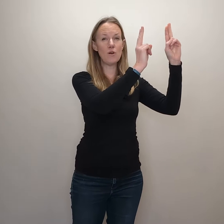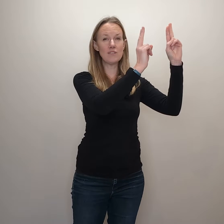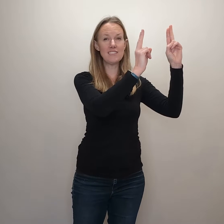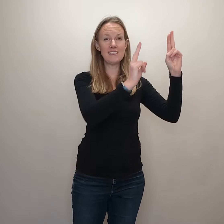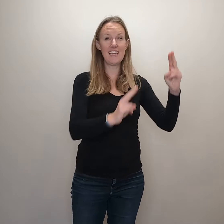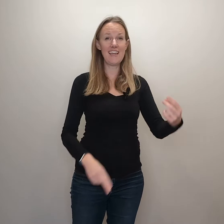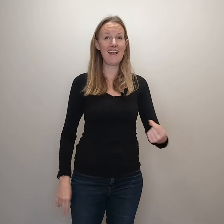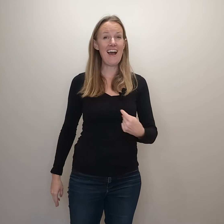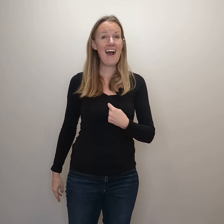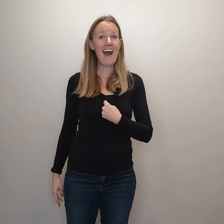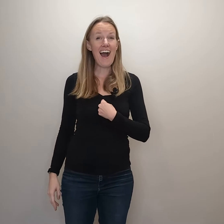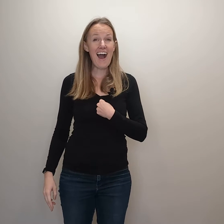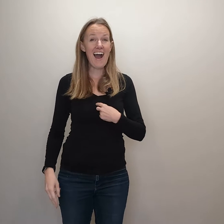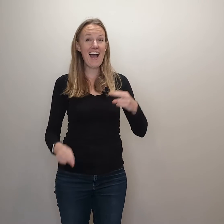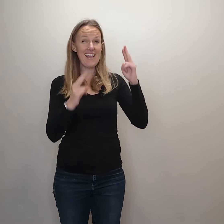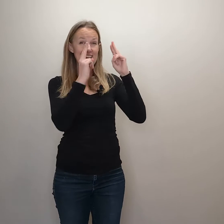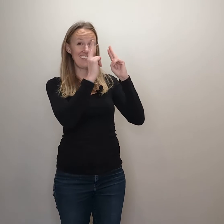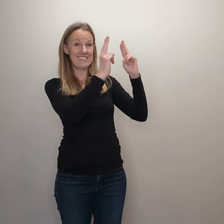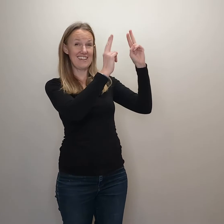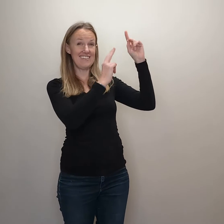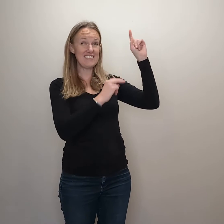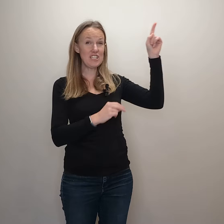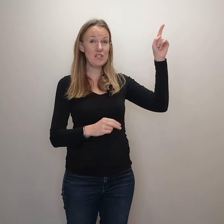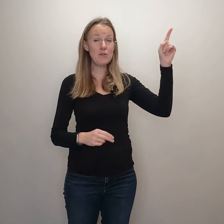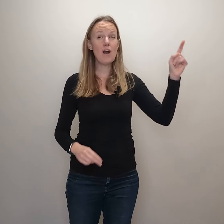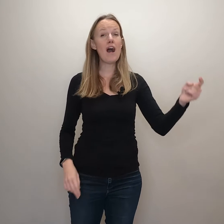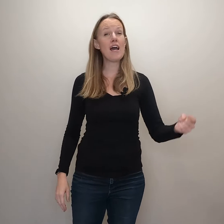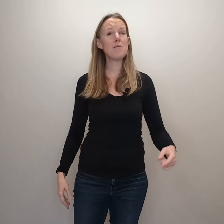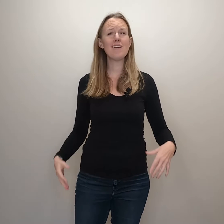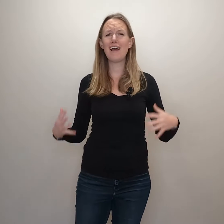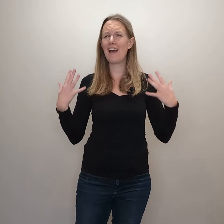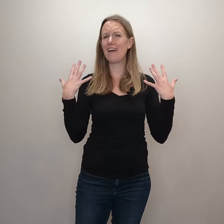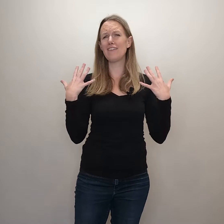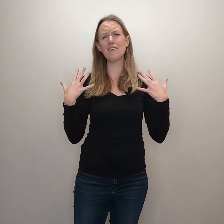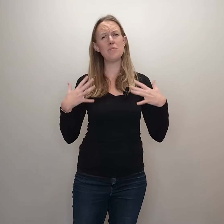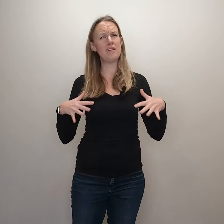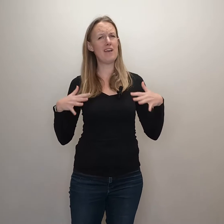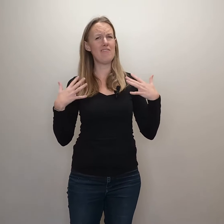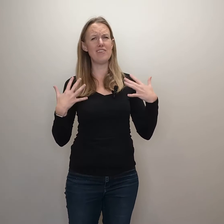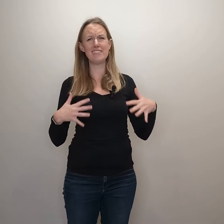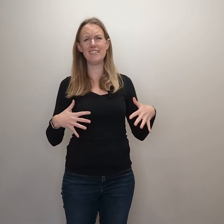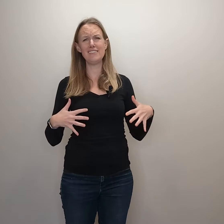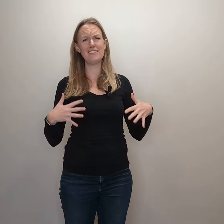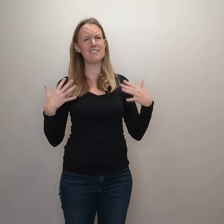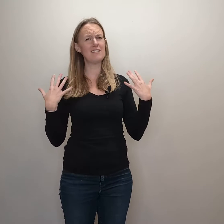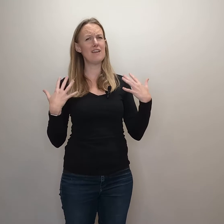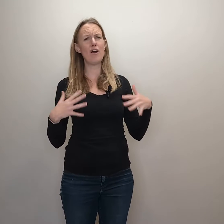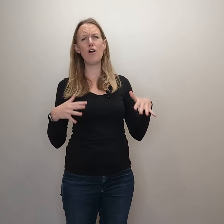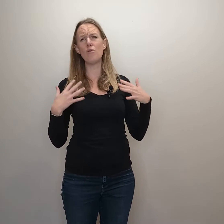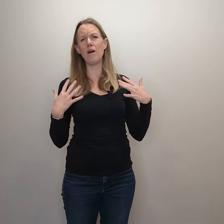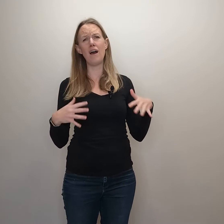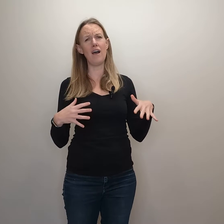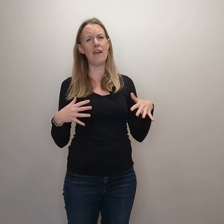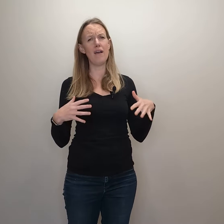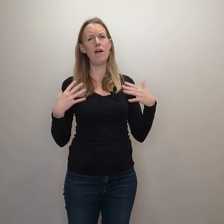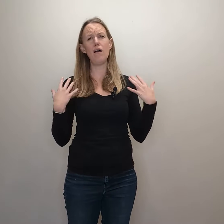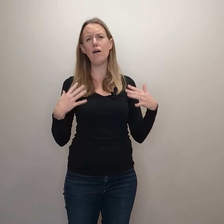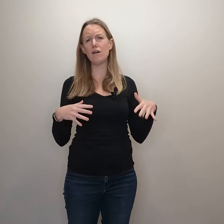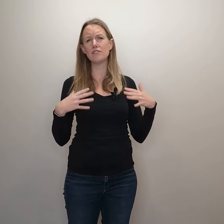only saying, I exalt you, I'm going to add a little bit of emphasis, just like, oh my, oh,